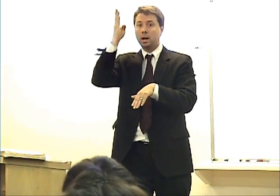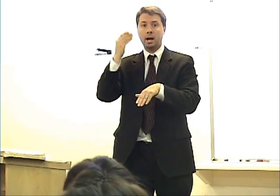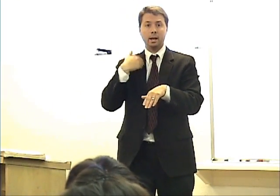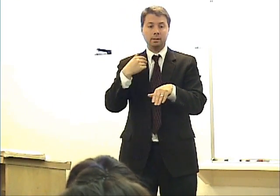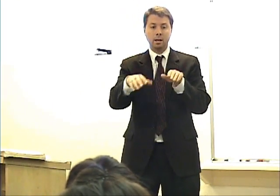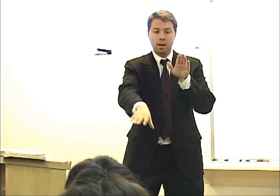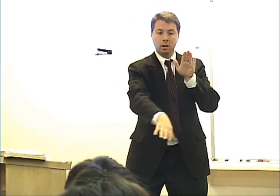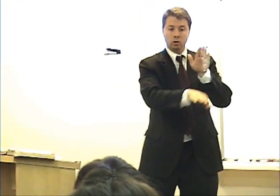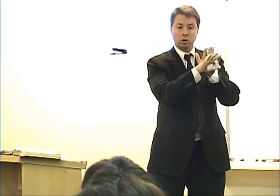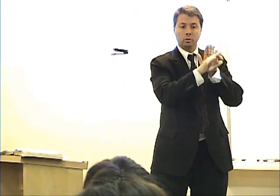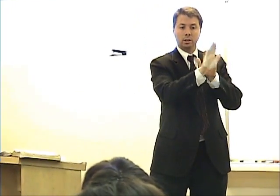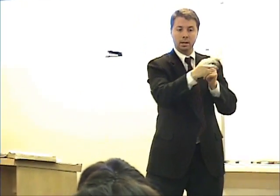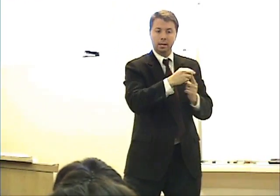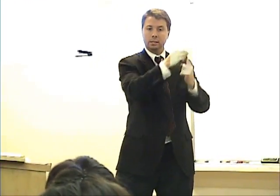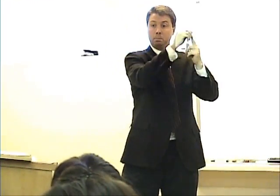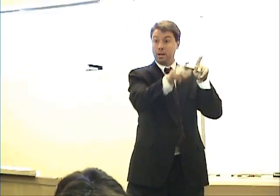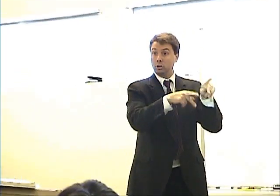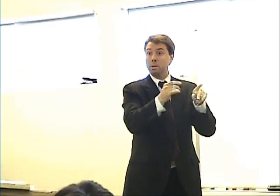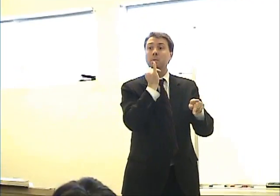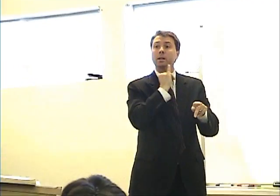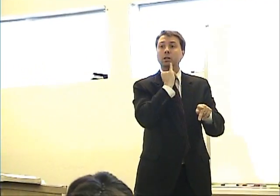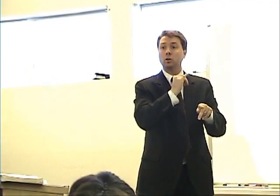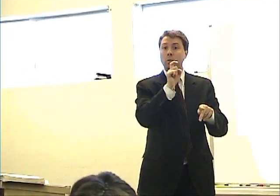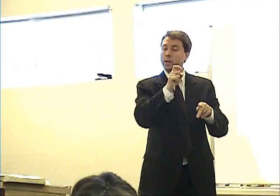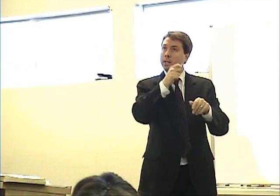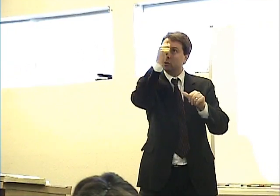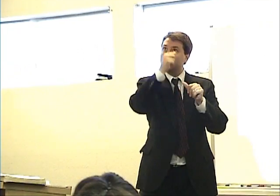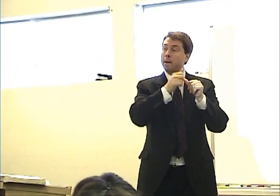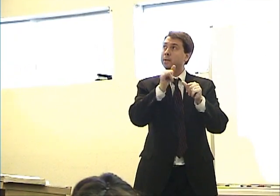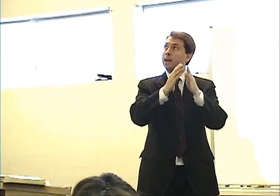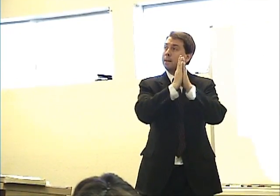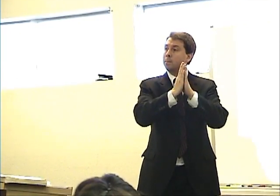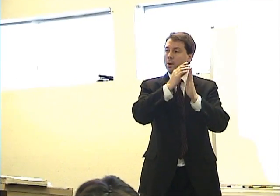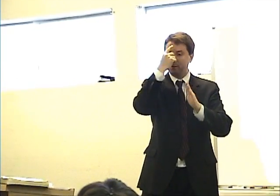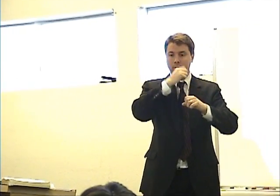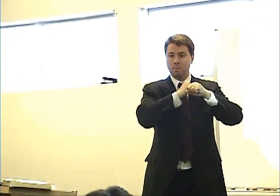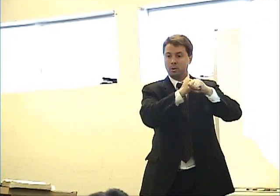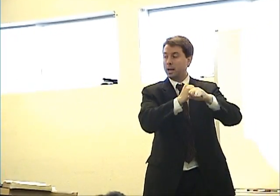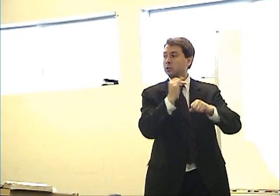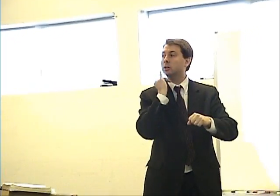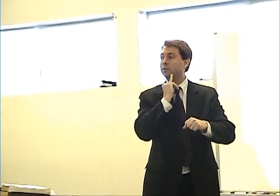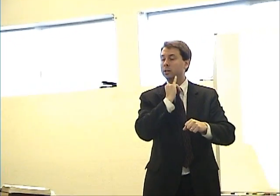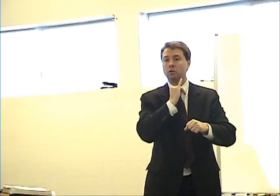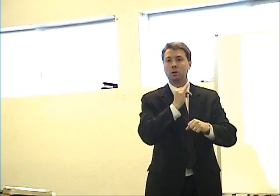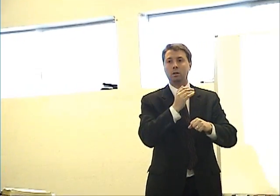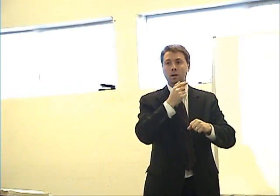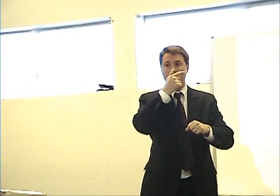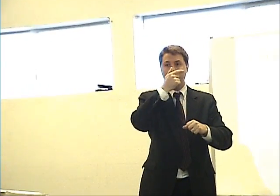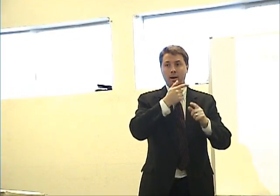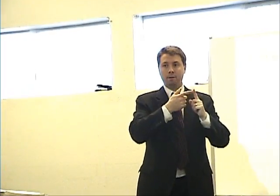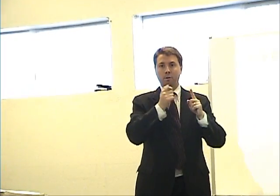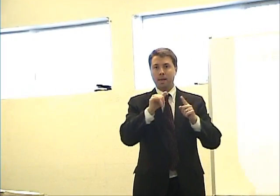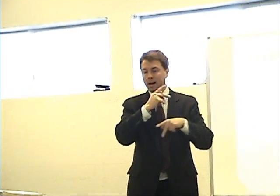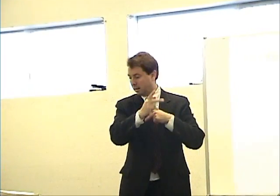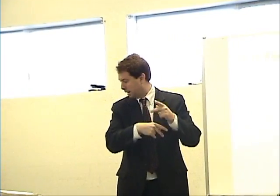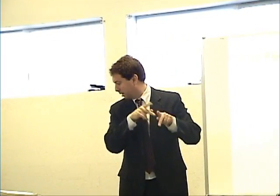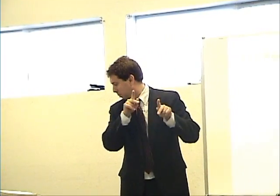God has chosen special people in Israel. We need to remember that and pray for the protection of Israel from that kind of